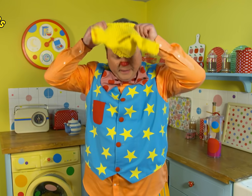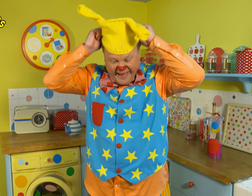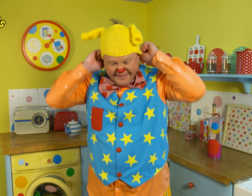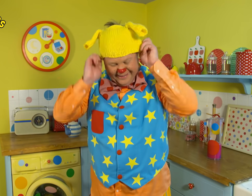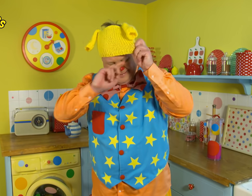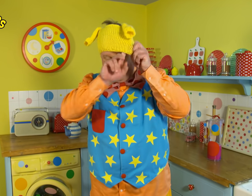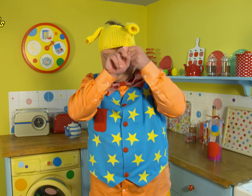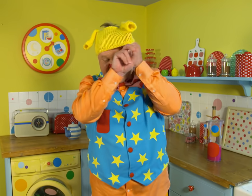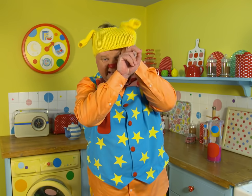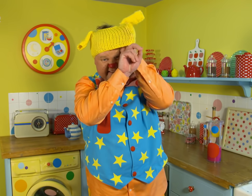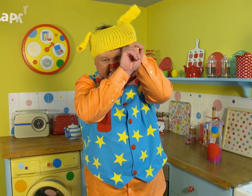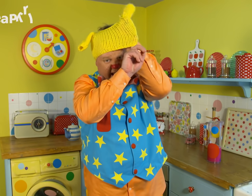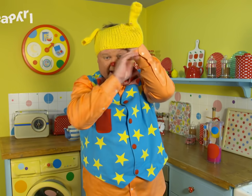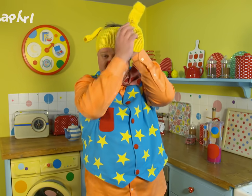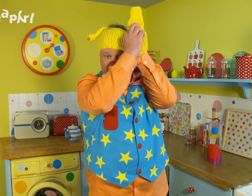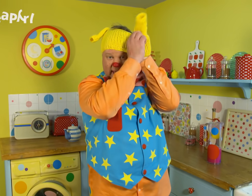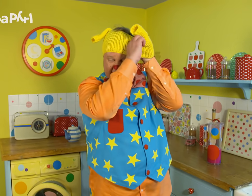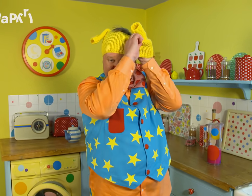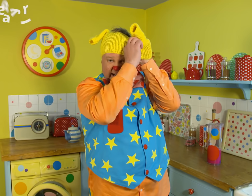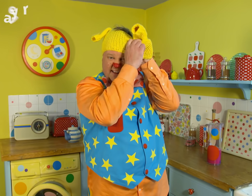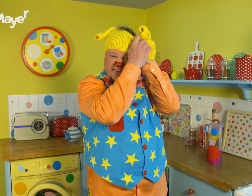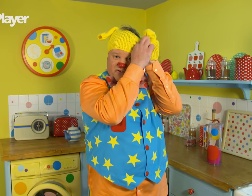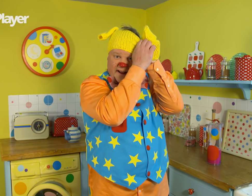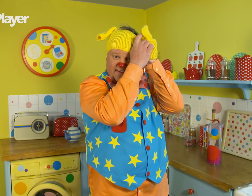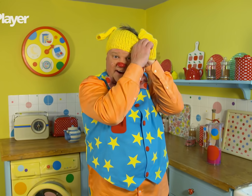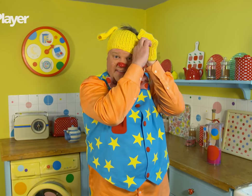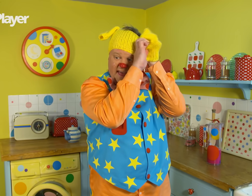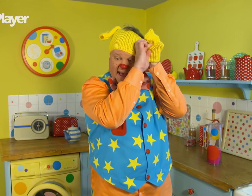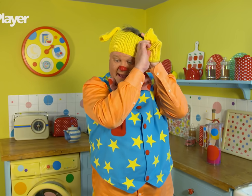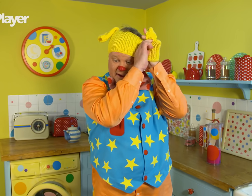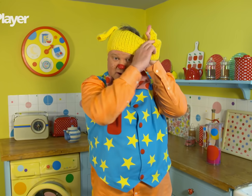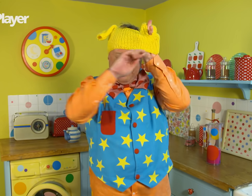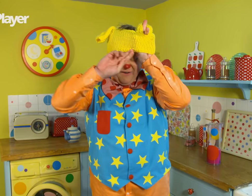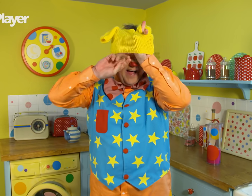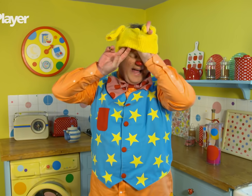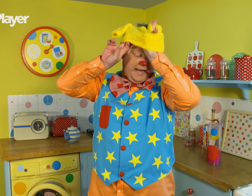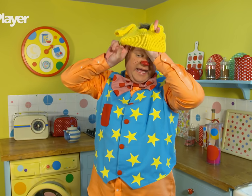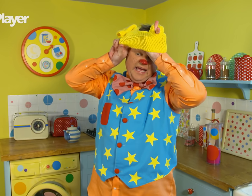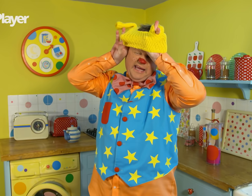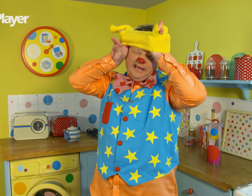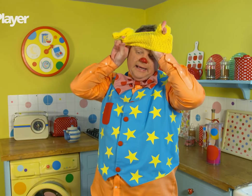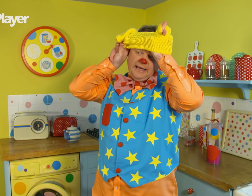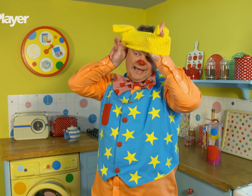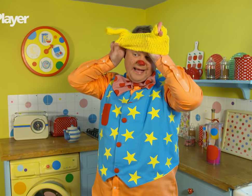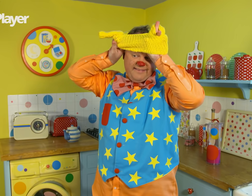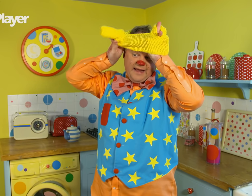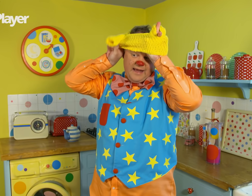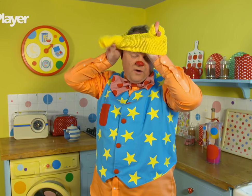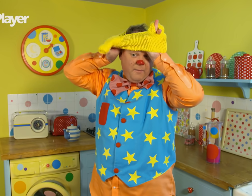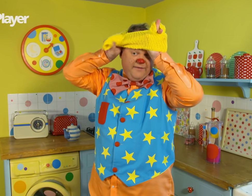bad. Just a little snug, maybe. A little stretch here and there. Should be fine. That's it. Almost